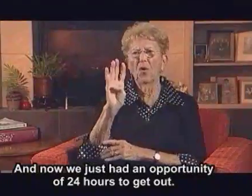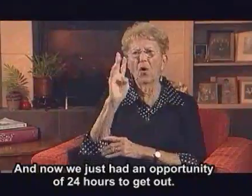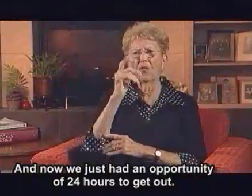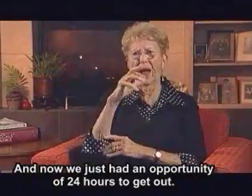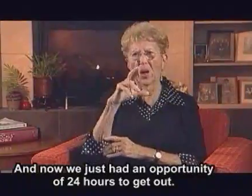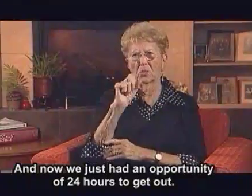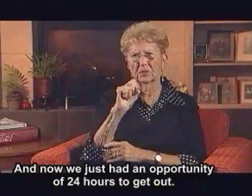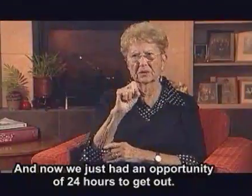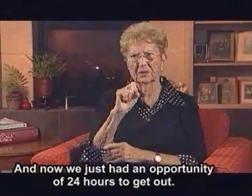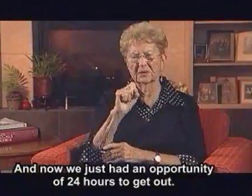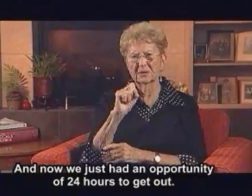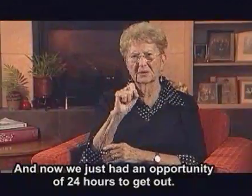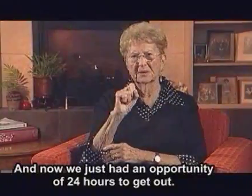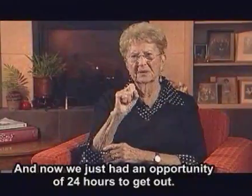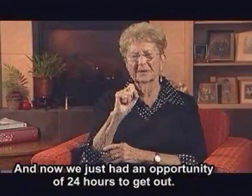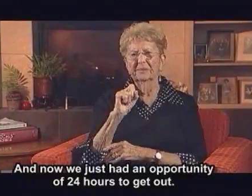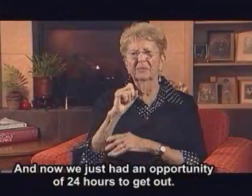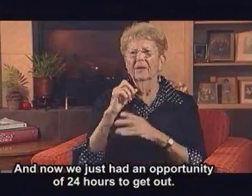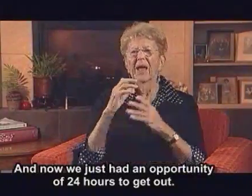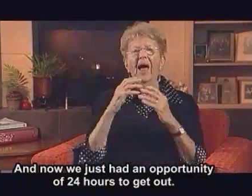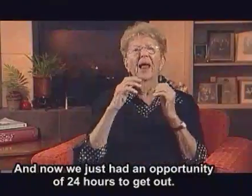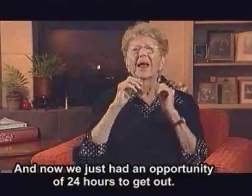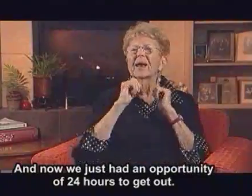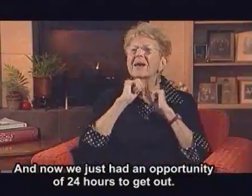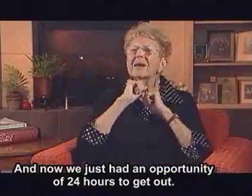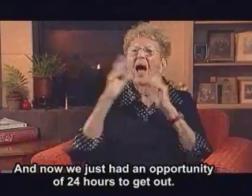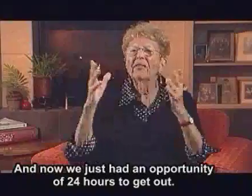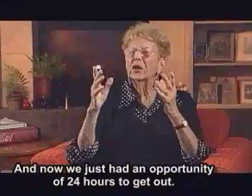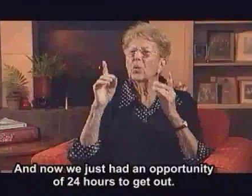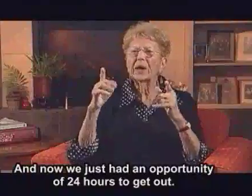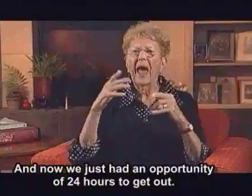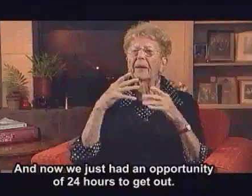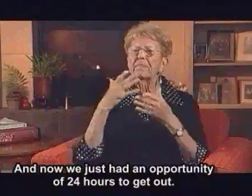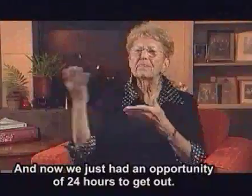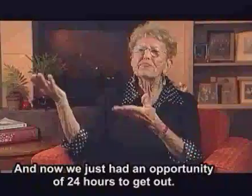And now we just had a window of opportunity of 24 hours to get out.